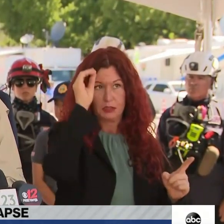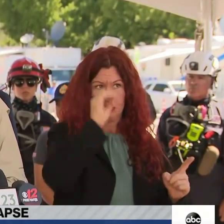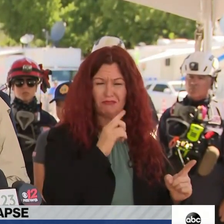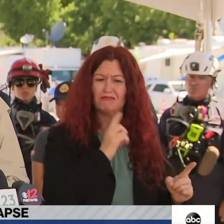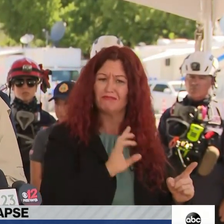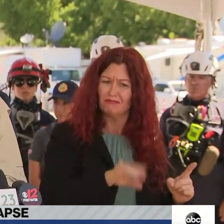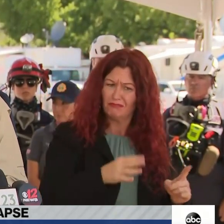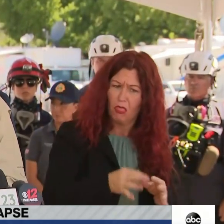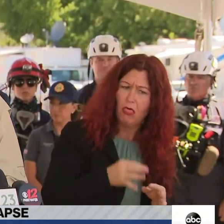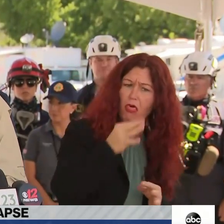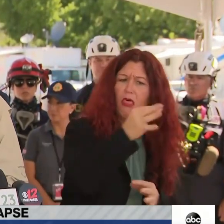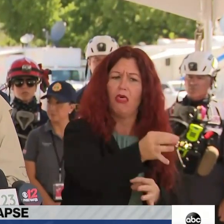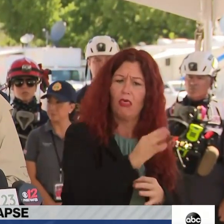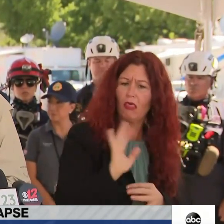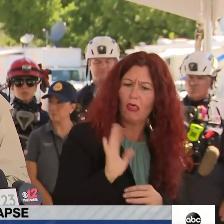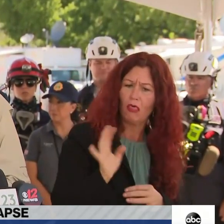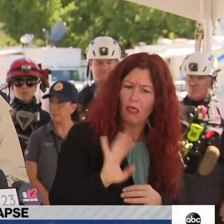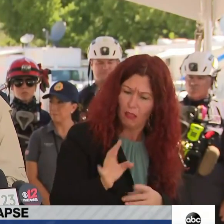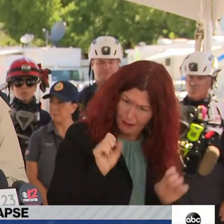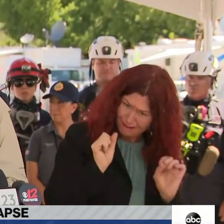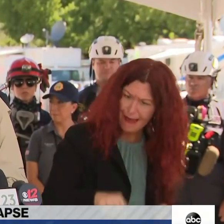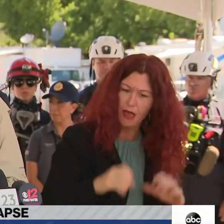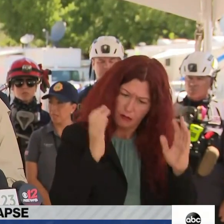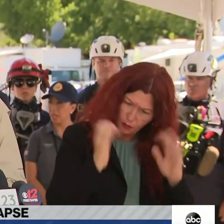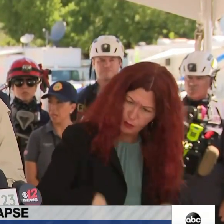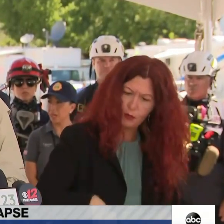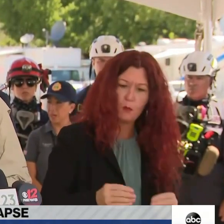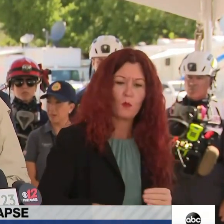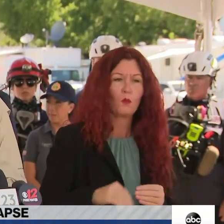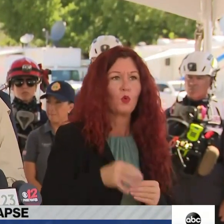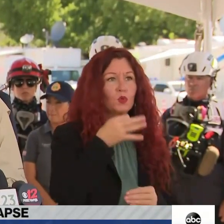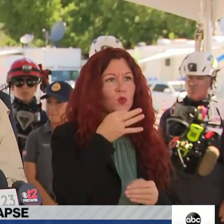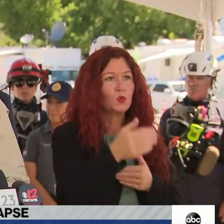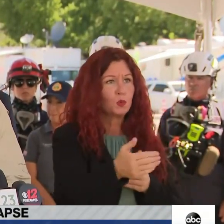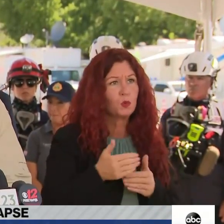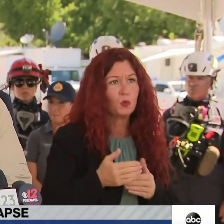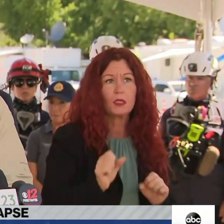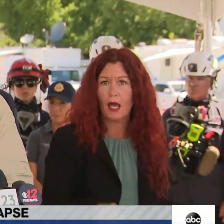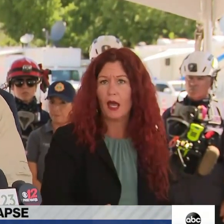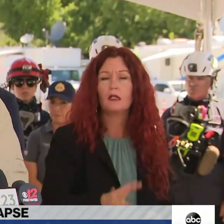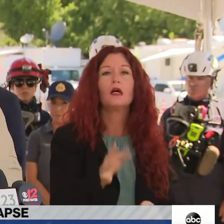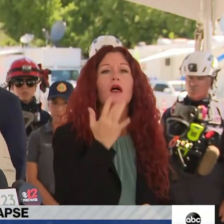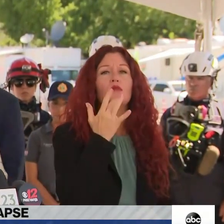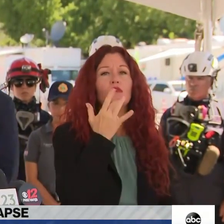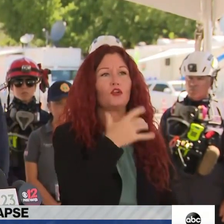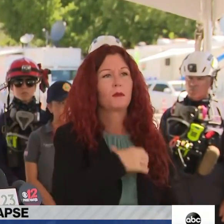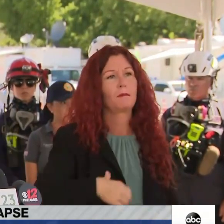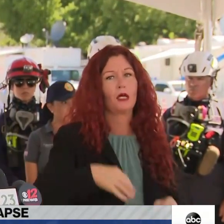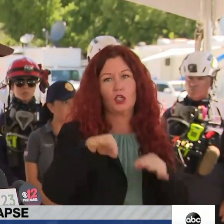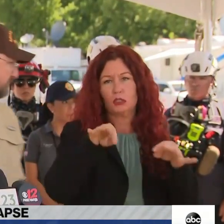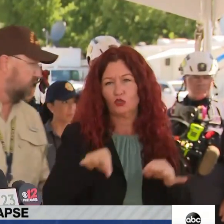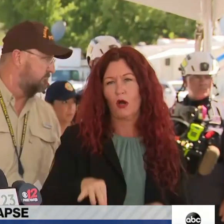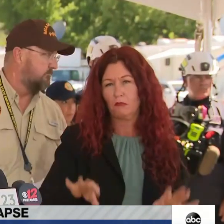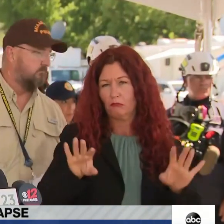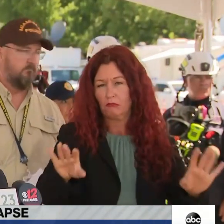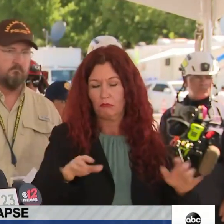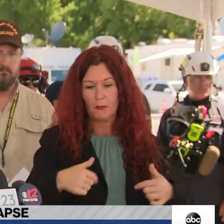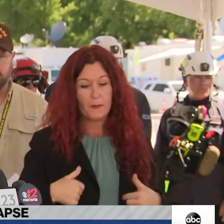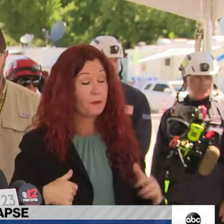And again, I want to give Mayor Kava the opportunity to come up here and give those details, okay? Thank you.